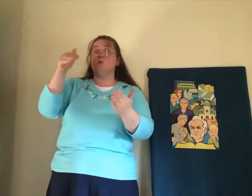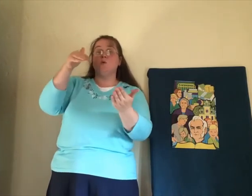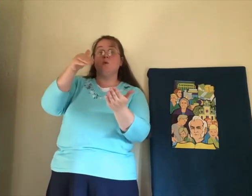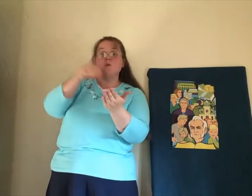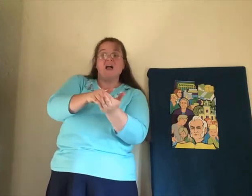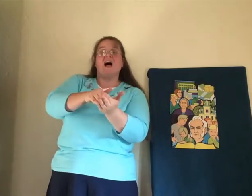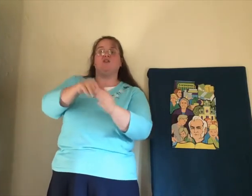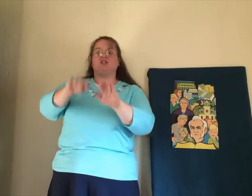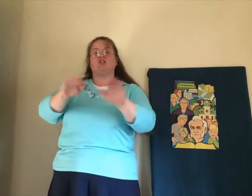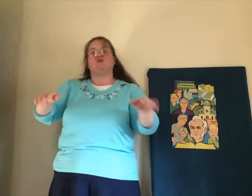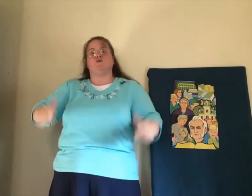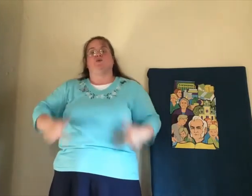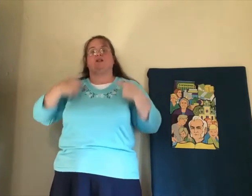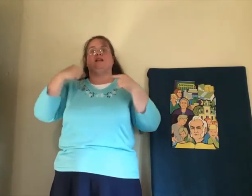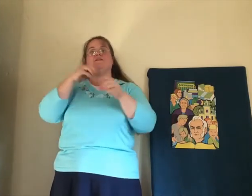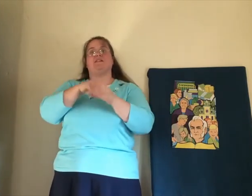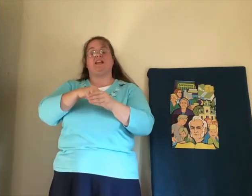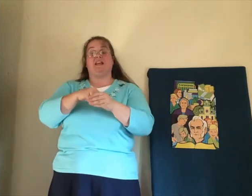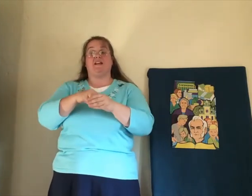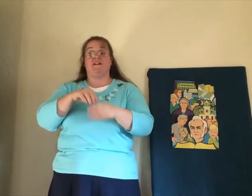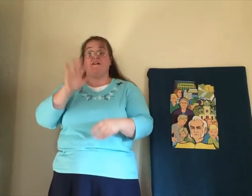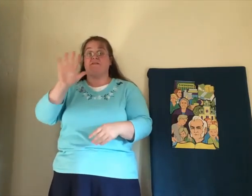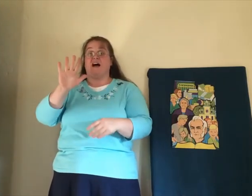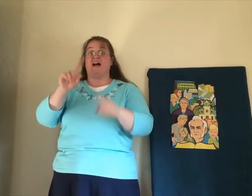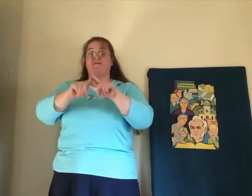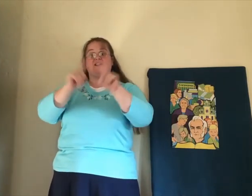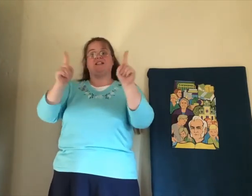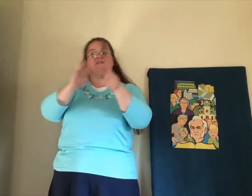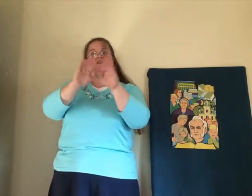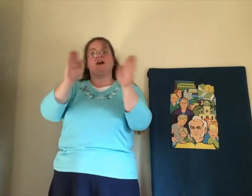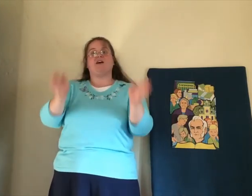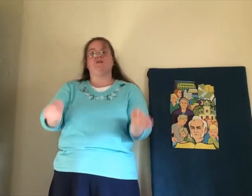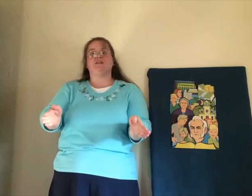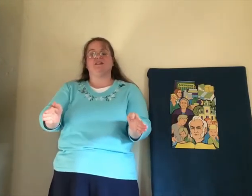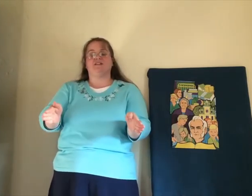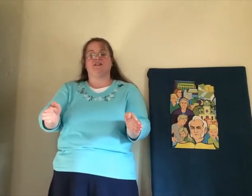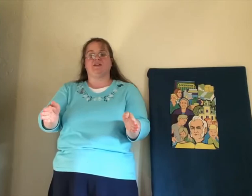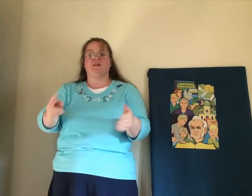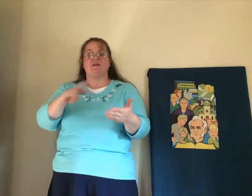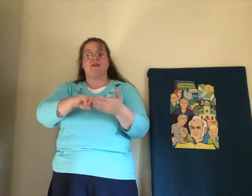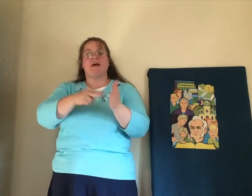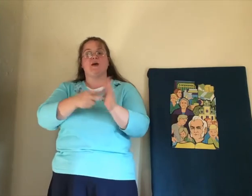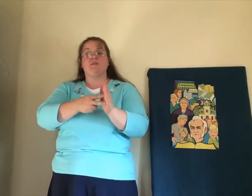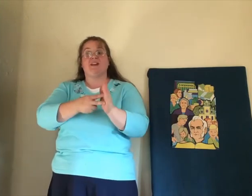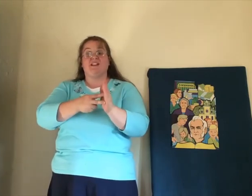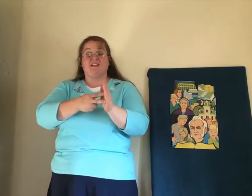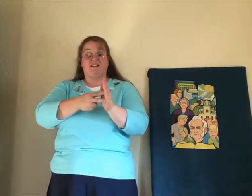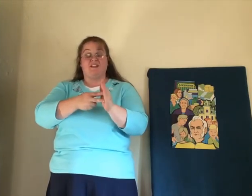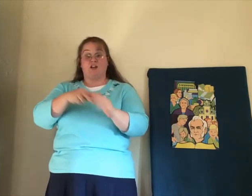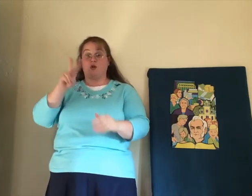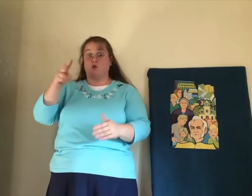died, there were more than 2,000 children living in the homes, five different homes.